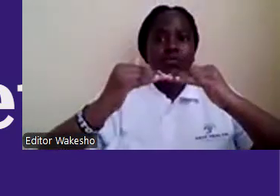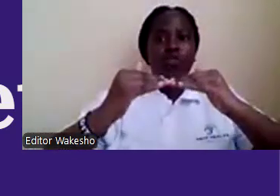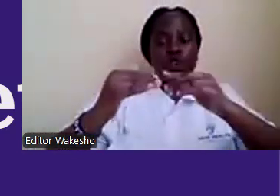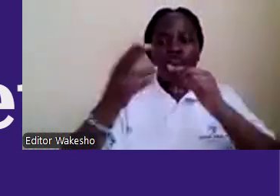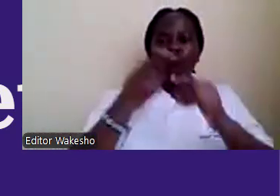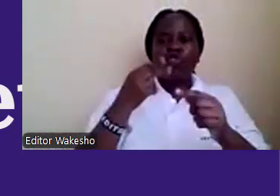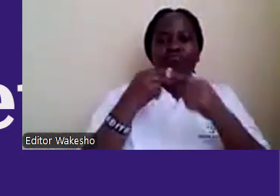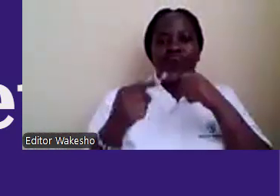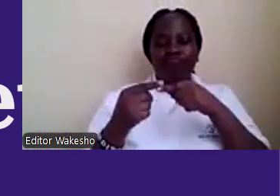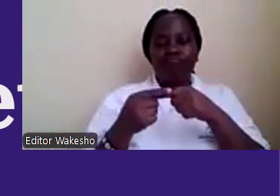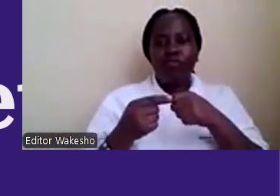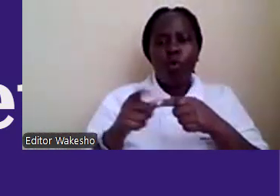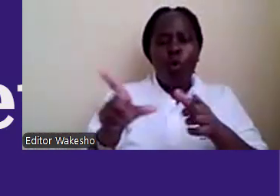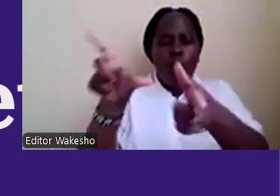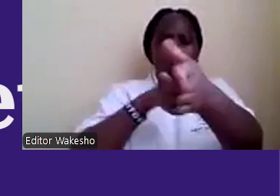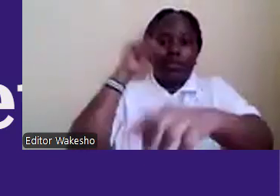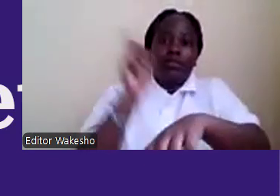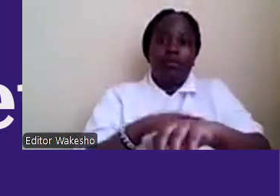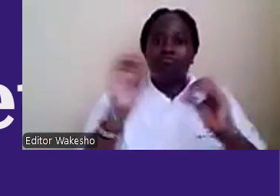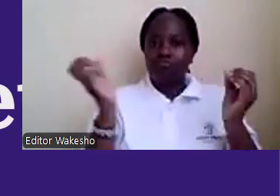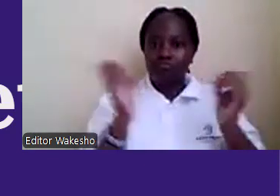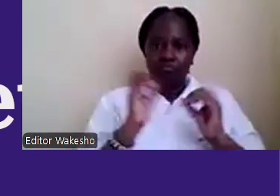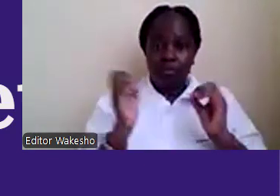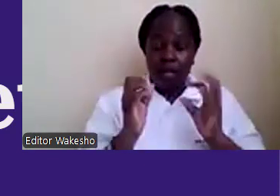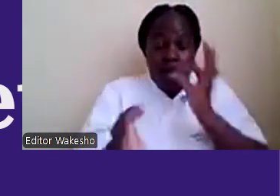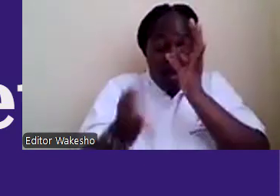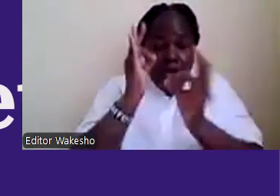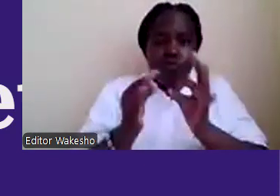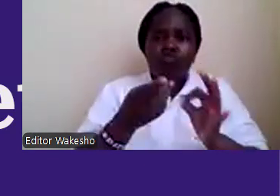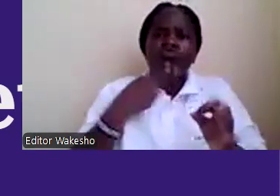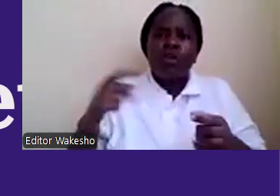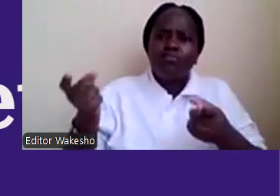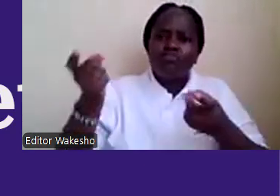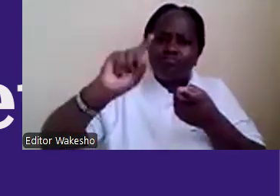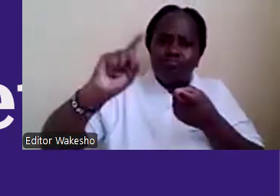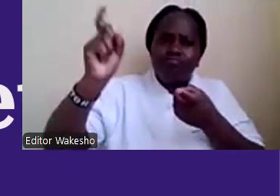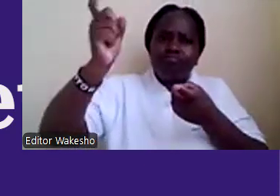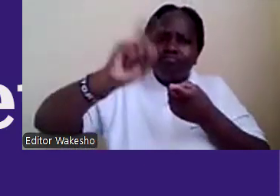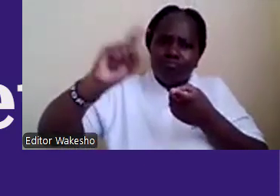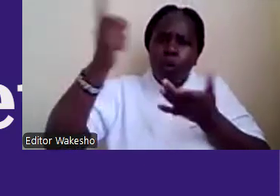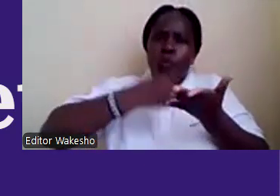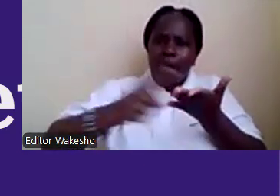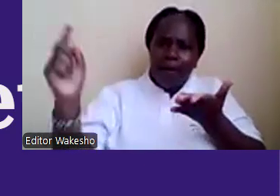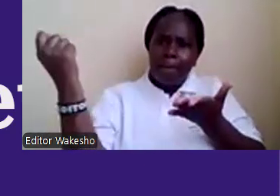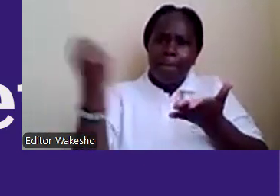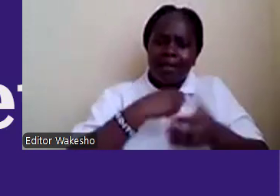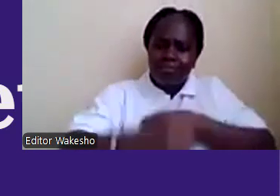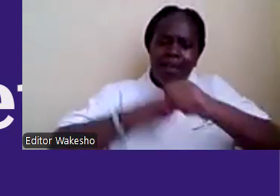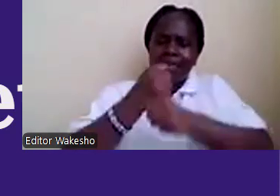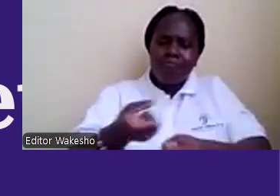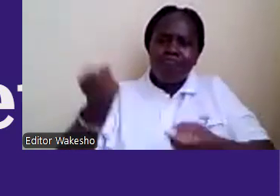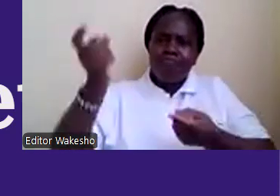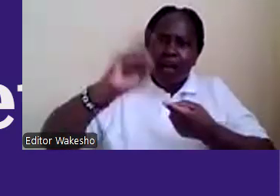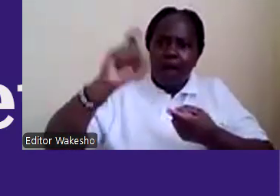a long amount of time. And so when it's accumulating, over weeks, months, years, then it can lead to